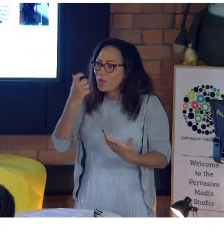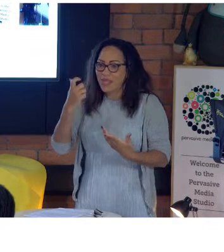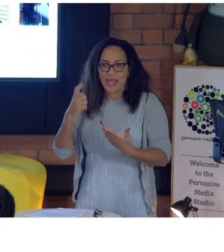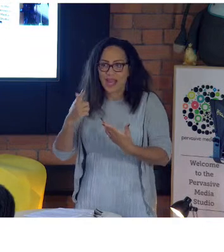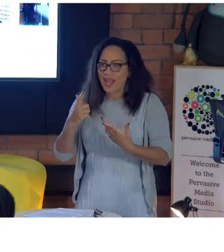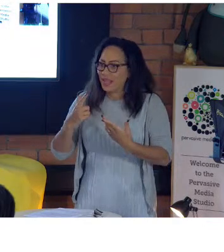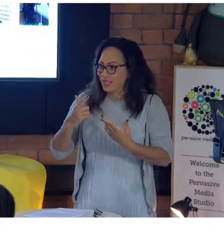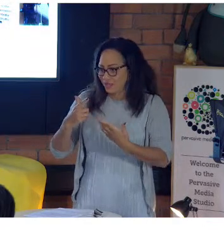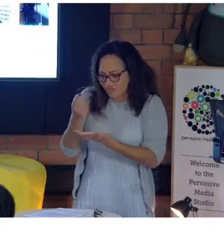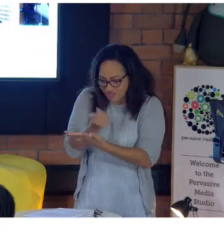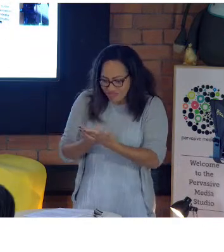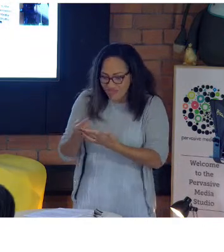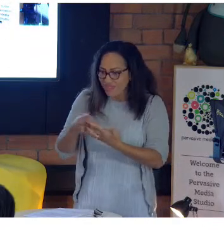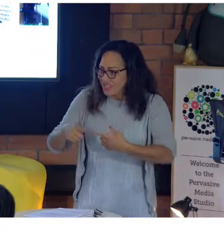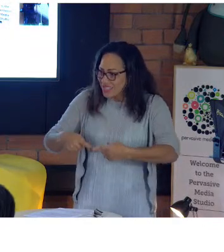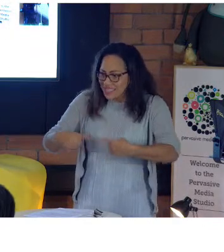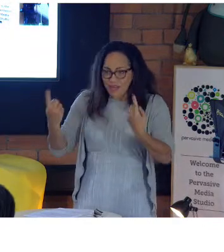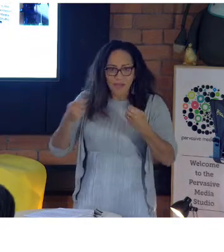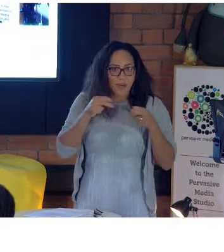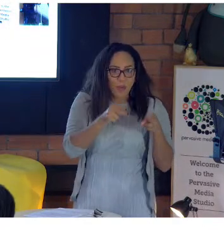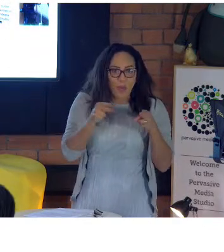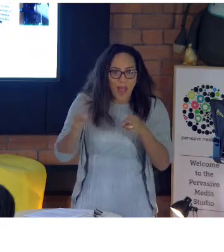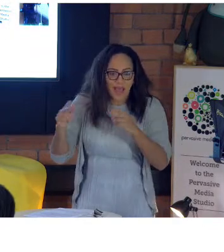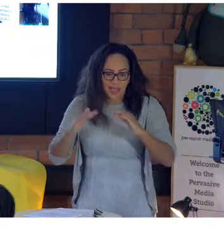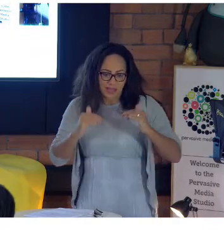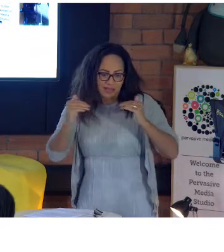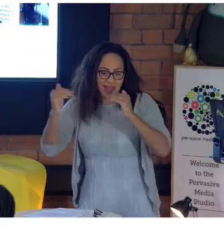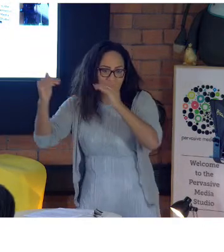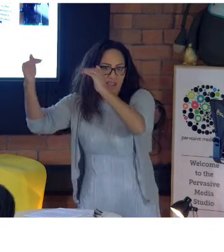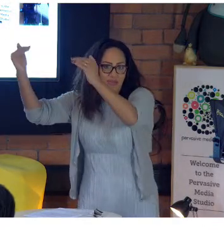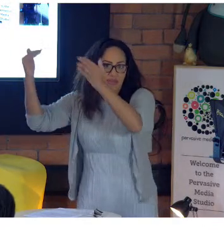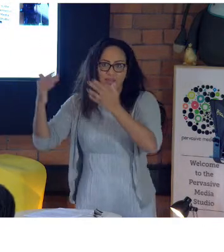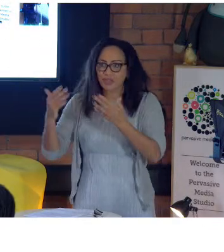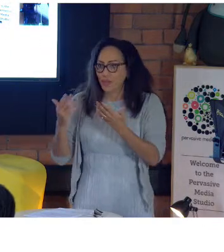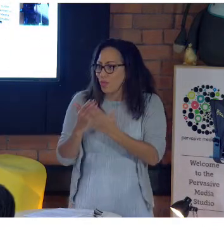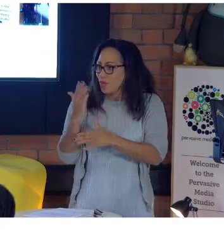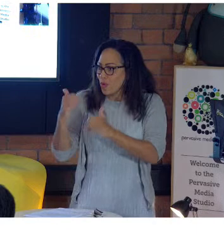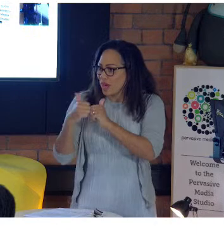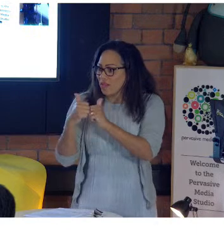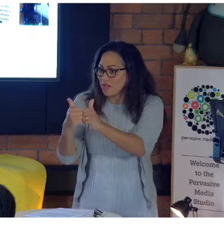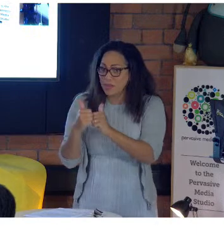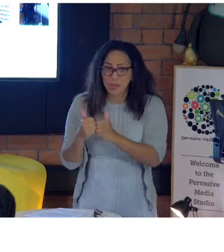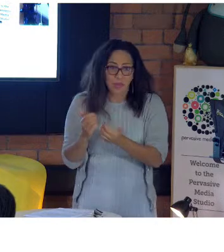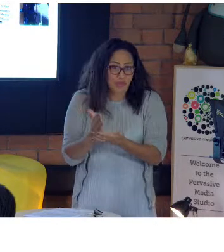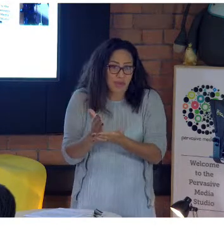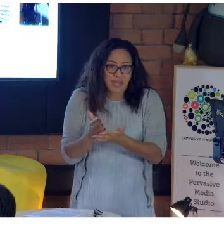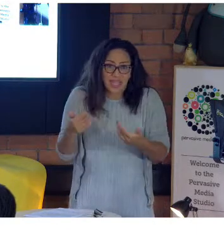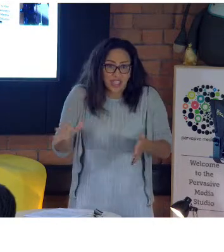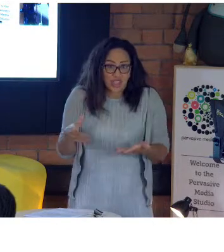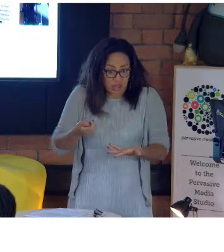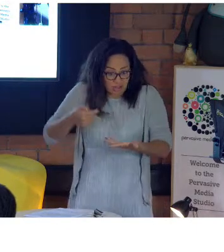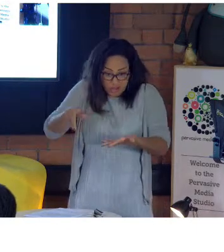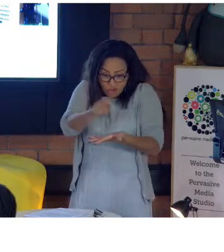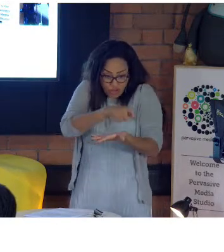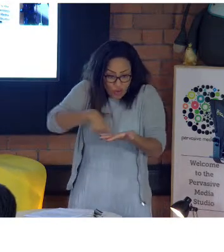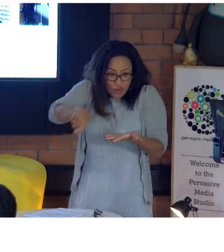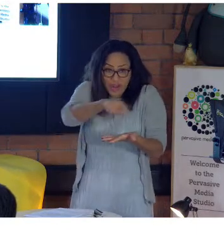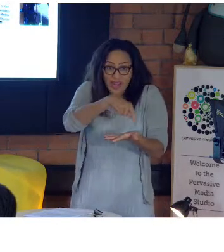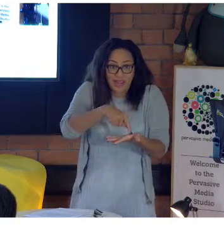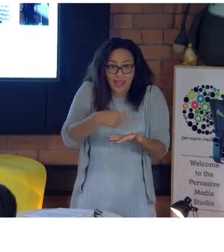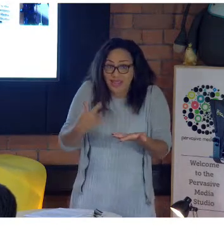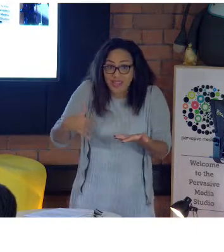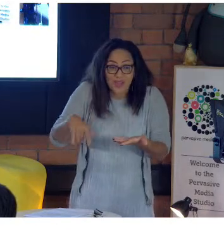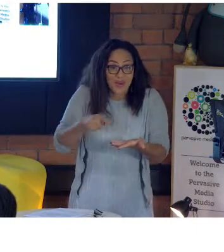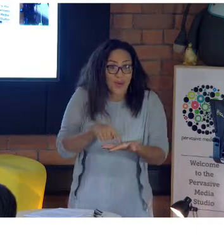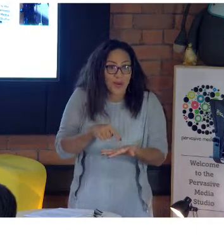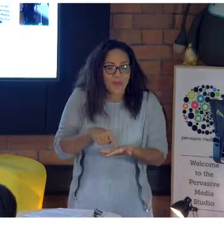of elaboration, but at the end of the day, it's just a cartoon. It's just a drawing. So for